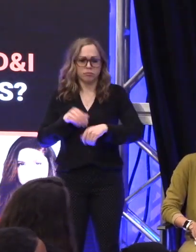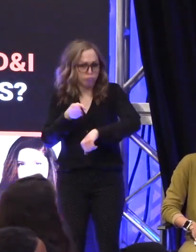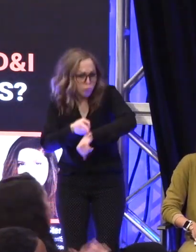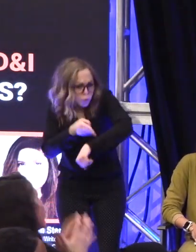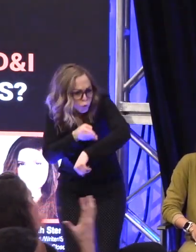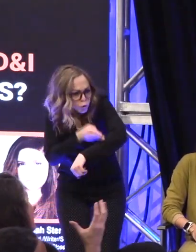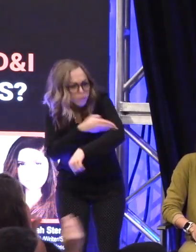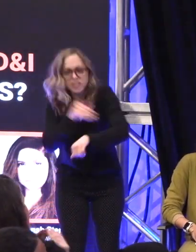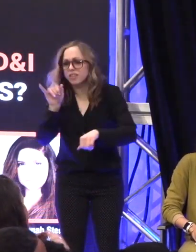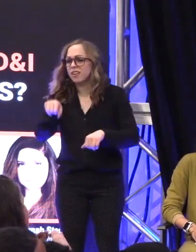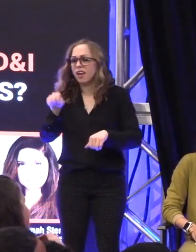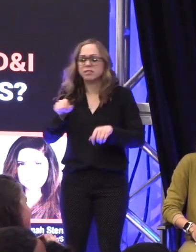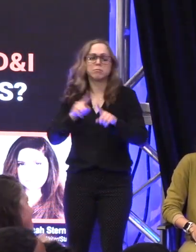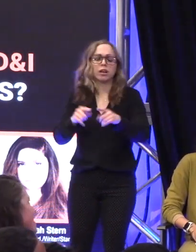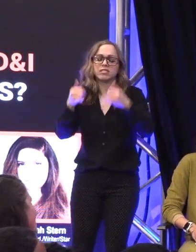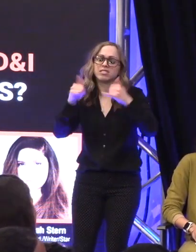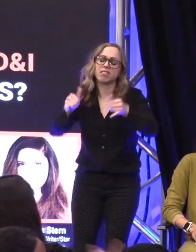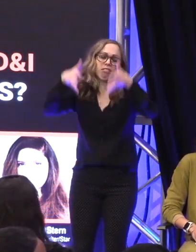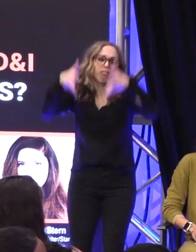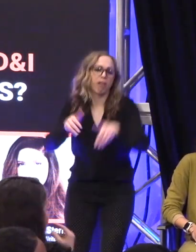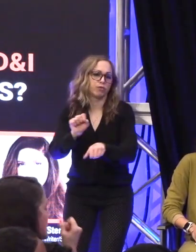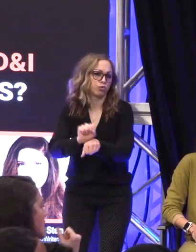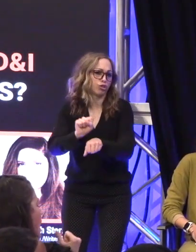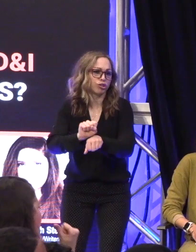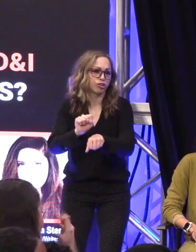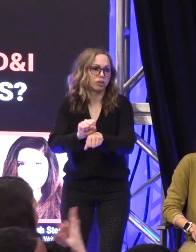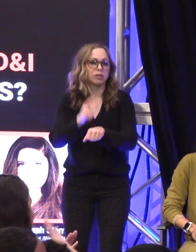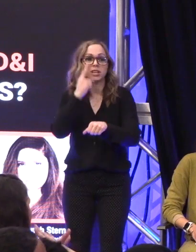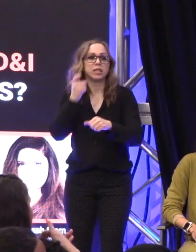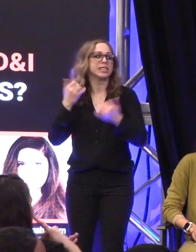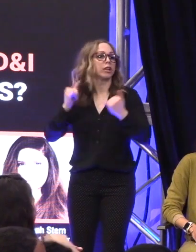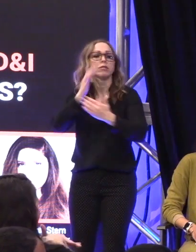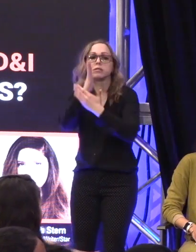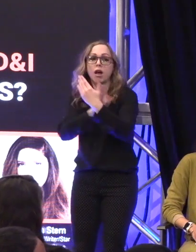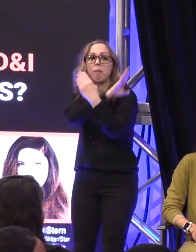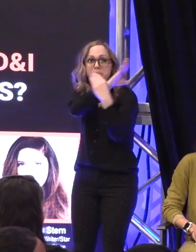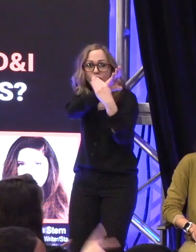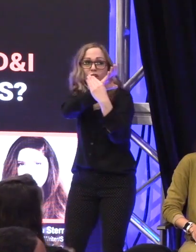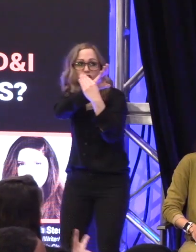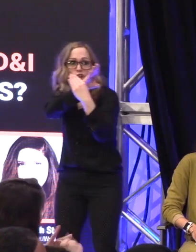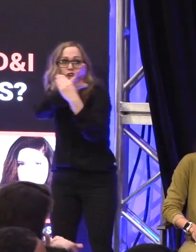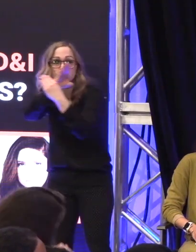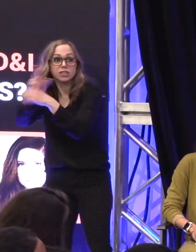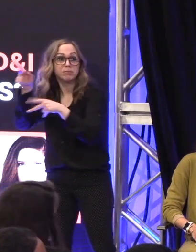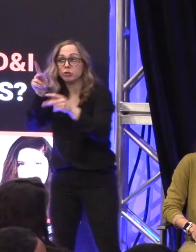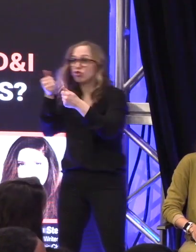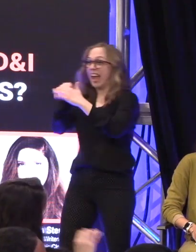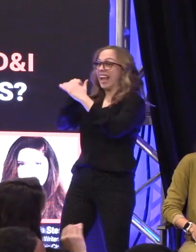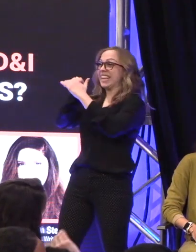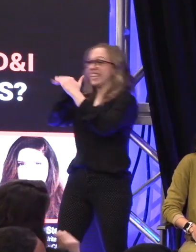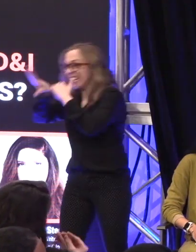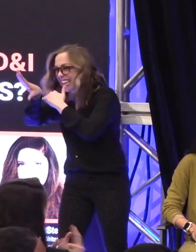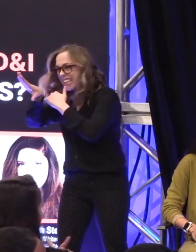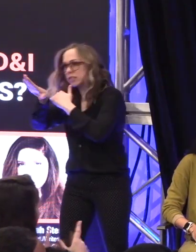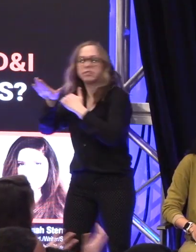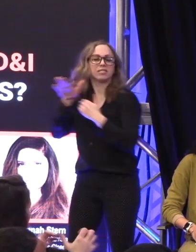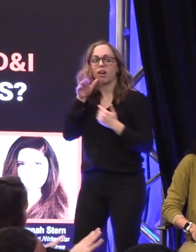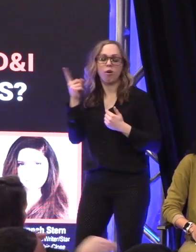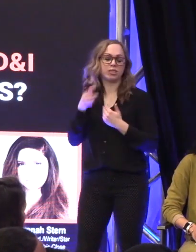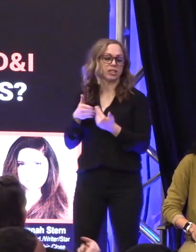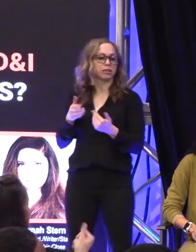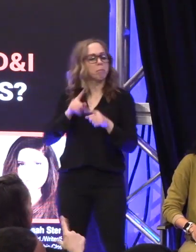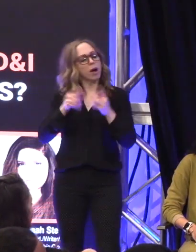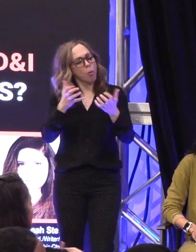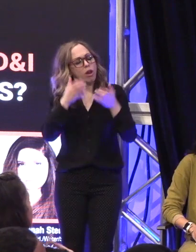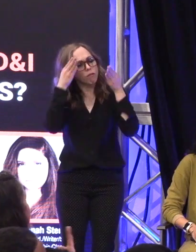to do because there's lots of barriers for entry as folks are coming into the organization, but I'd like to maybe just focus a little bit about what